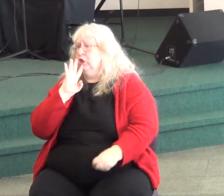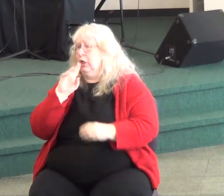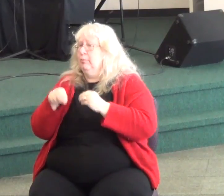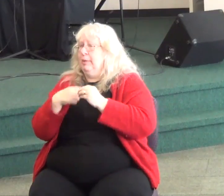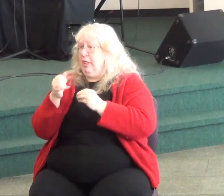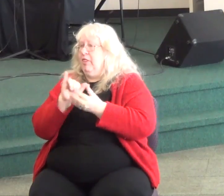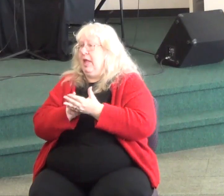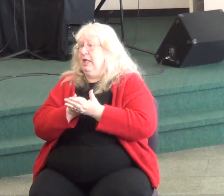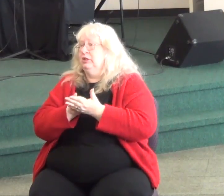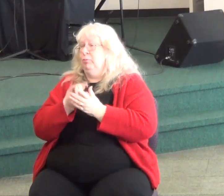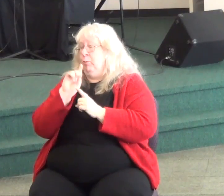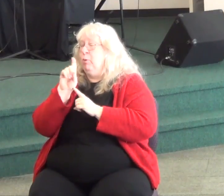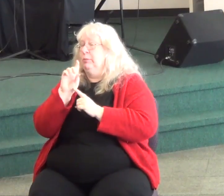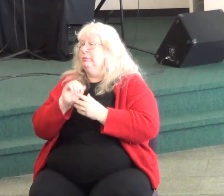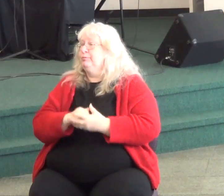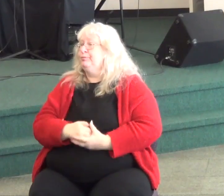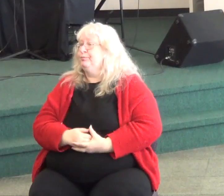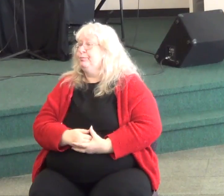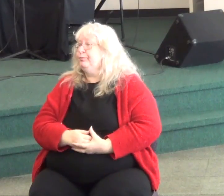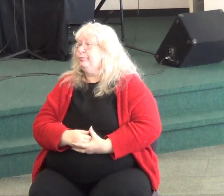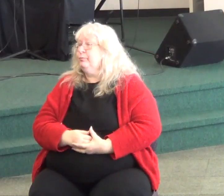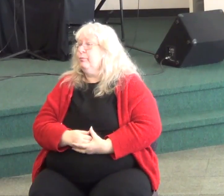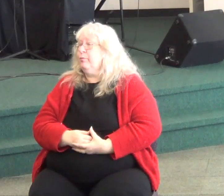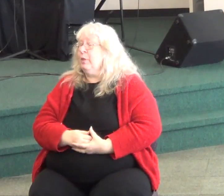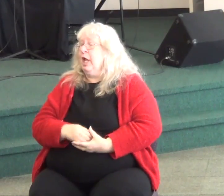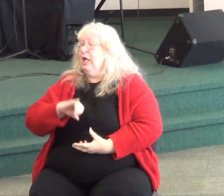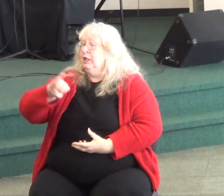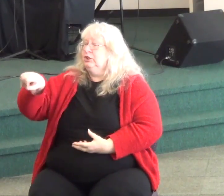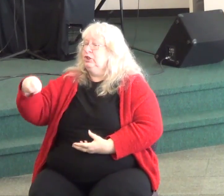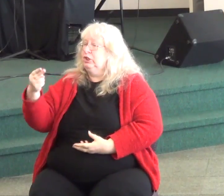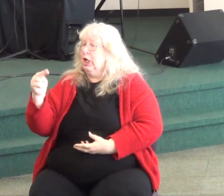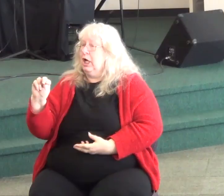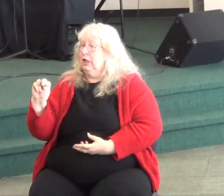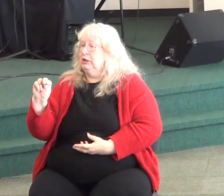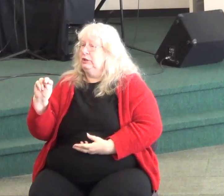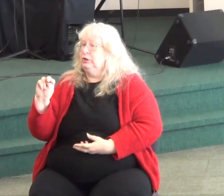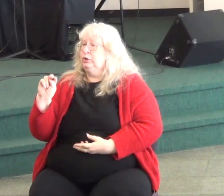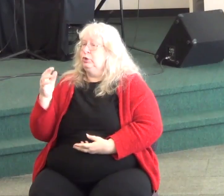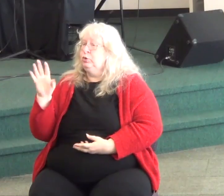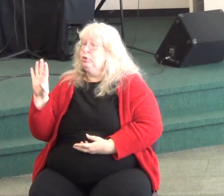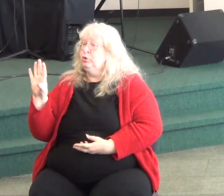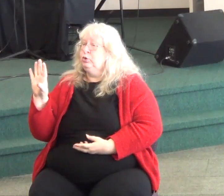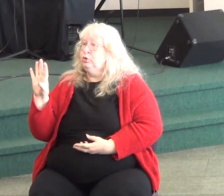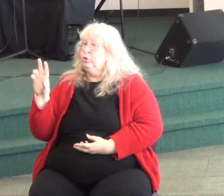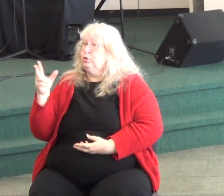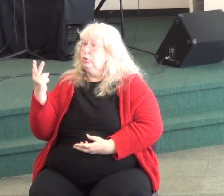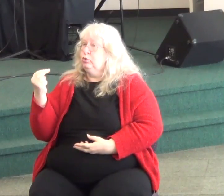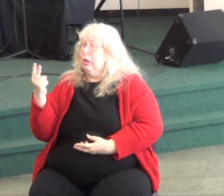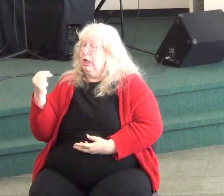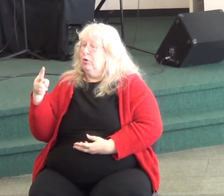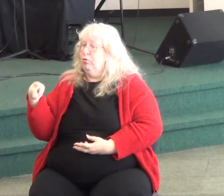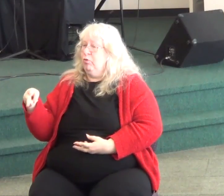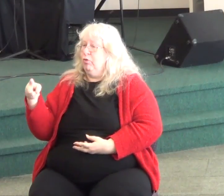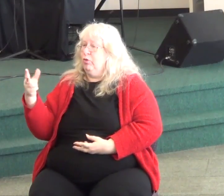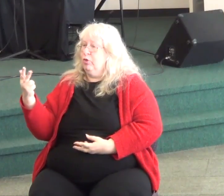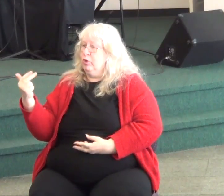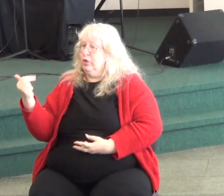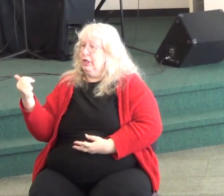bit. But John 12:13 says, praise God. Blessings on the one who